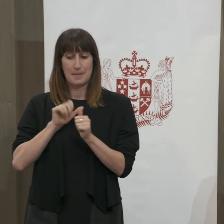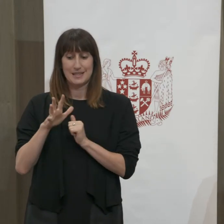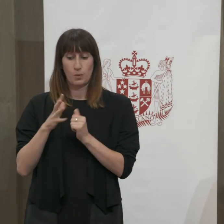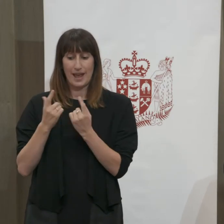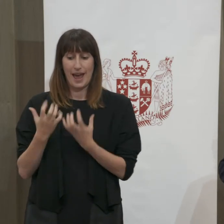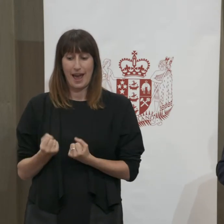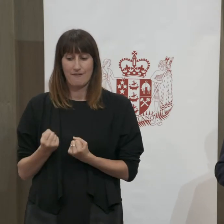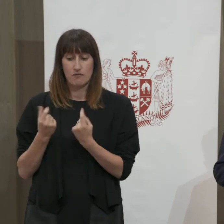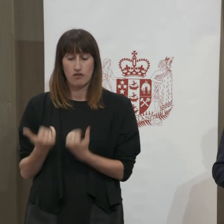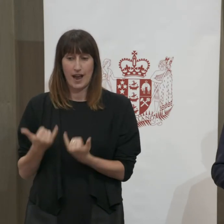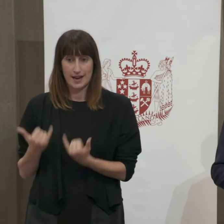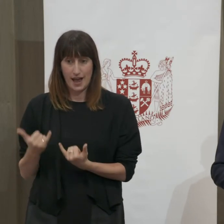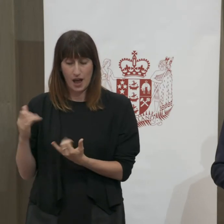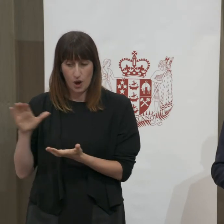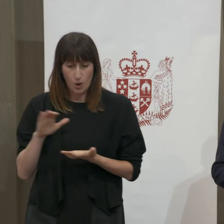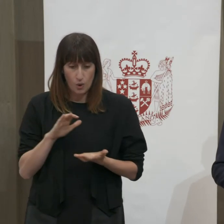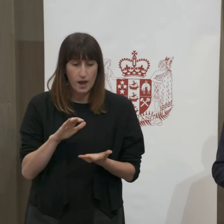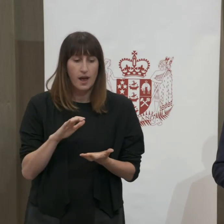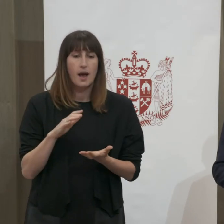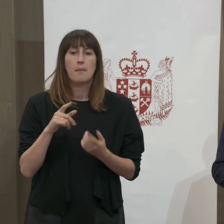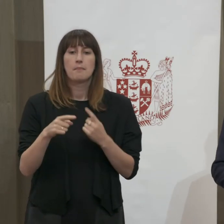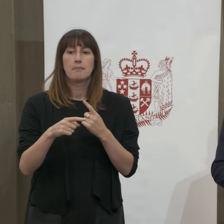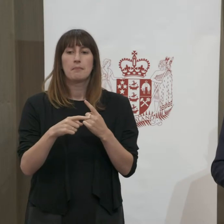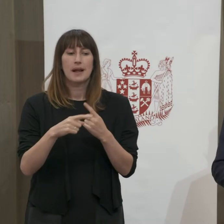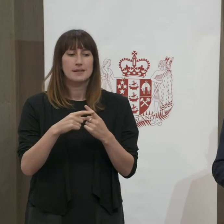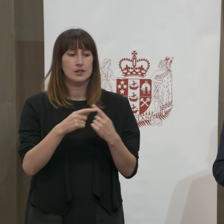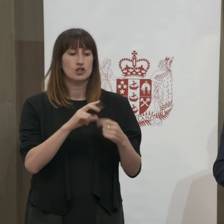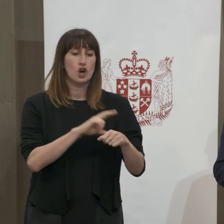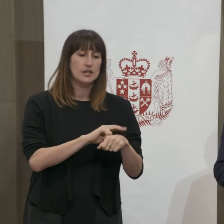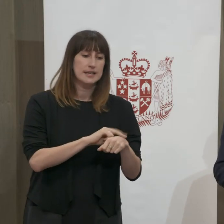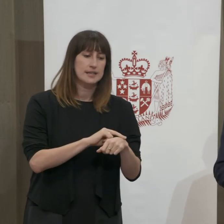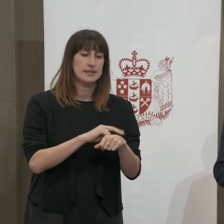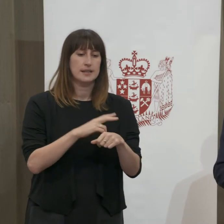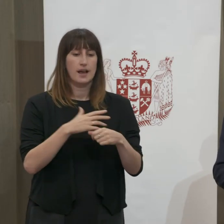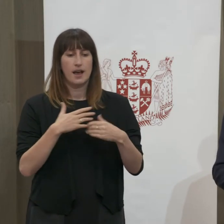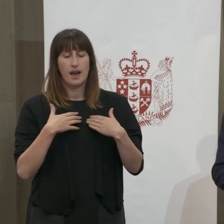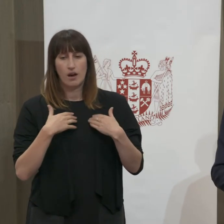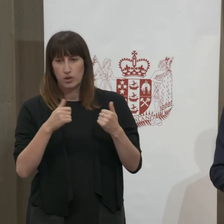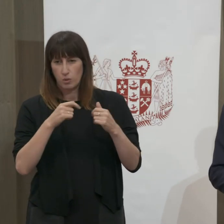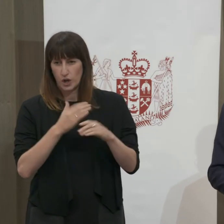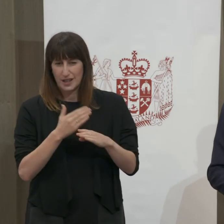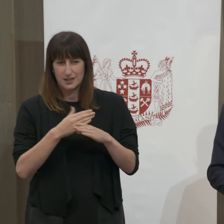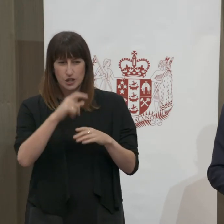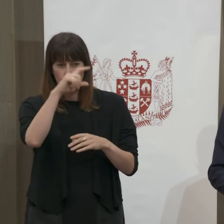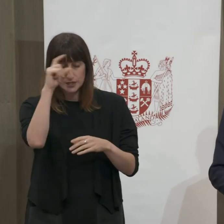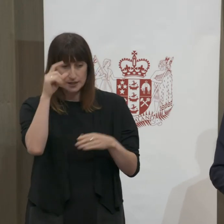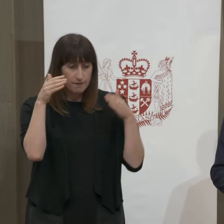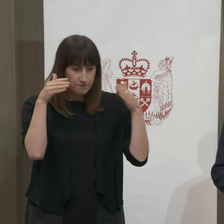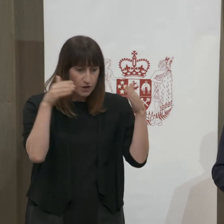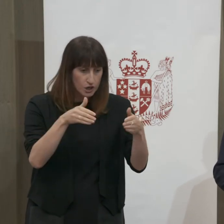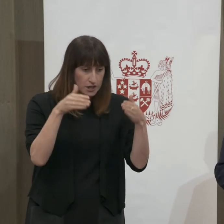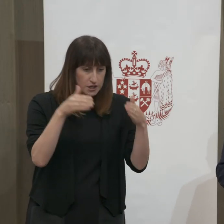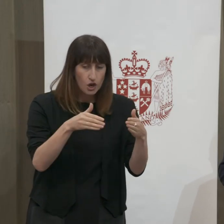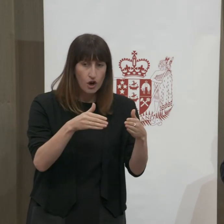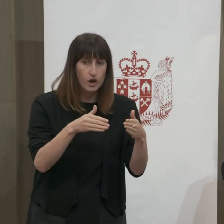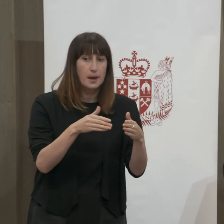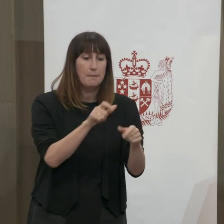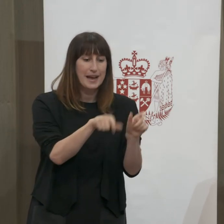means doctors, nurses, and other health workers can concentrate on patients instead of battling